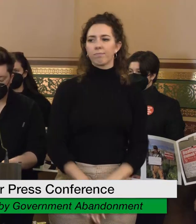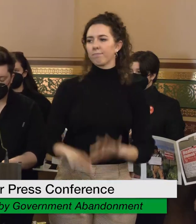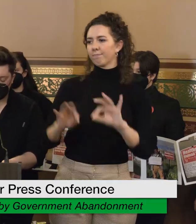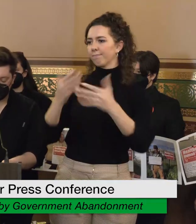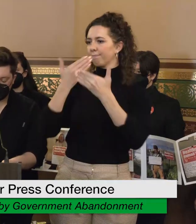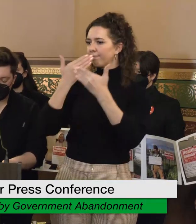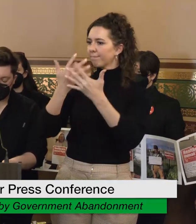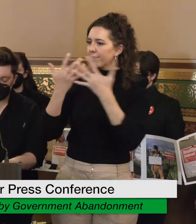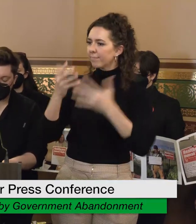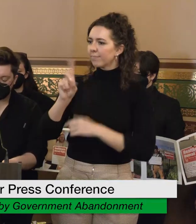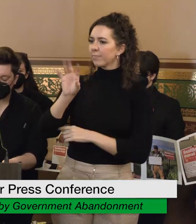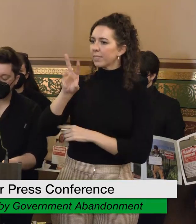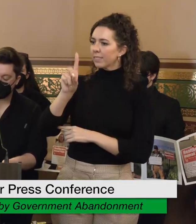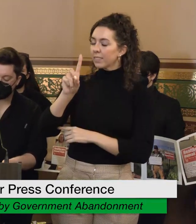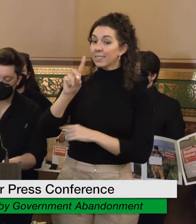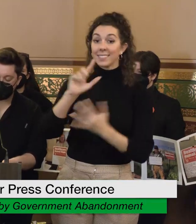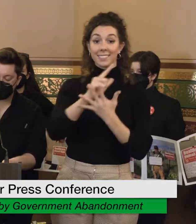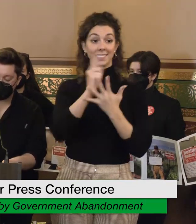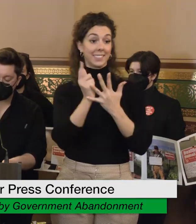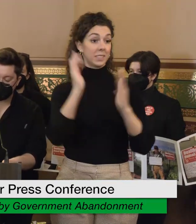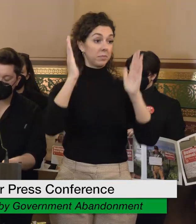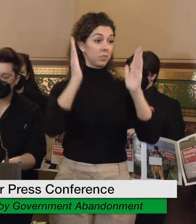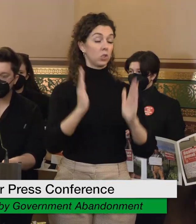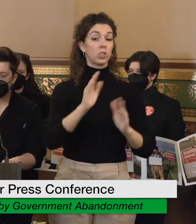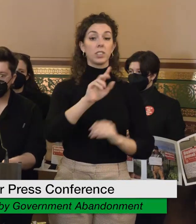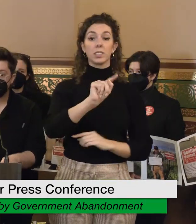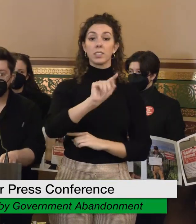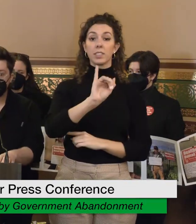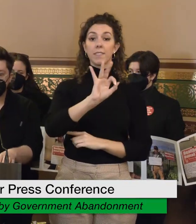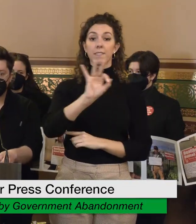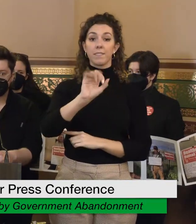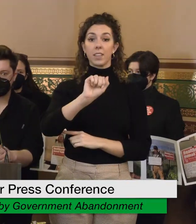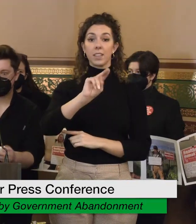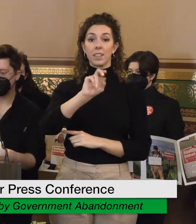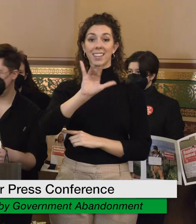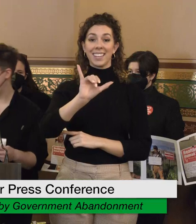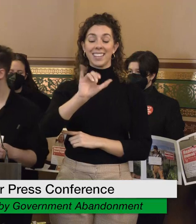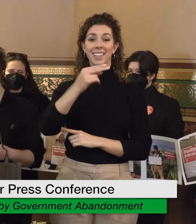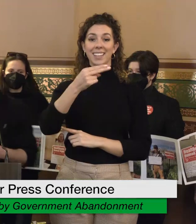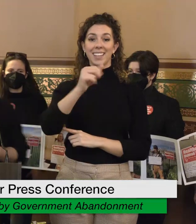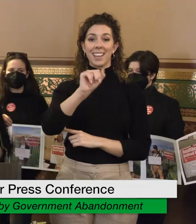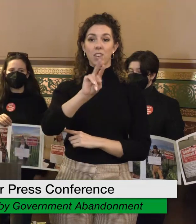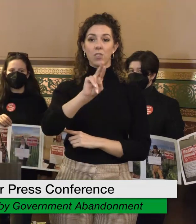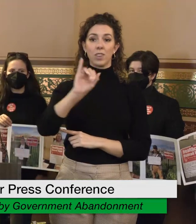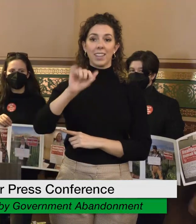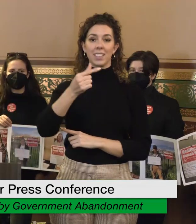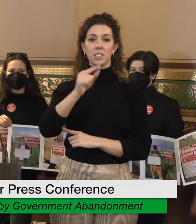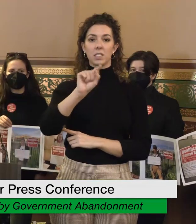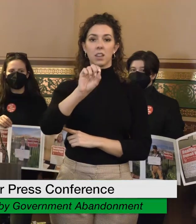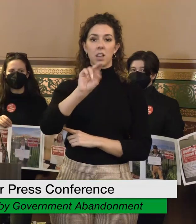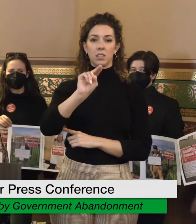Thank you so much, David. Our next speaker is Tiffany Harrington from Free Her.